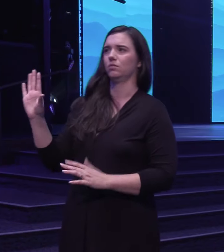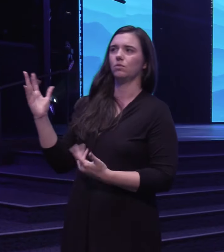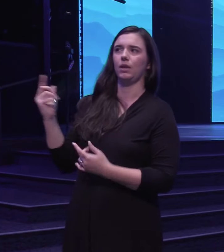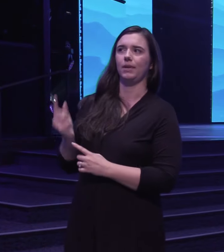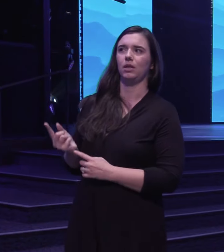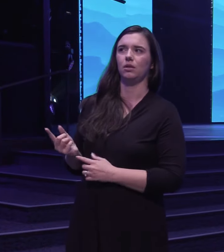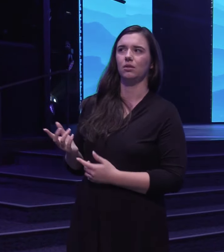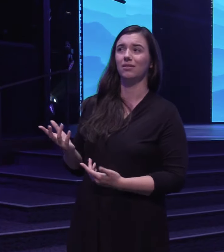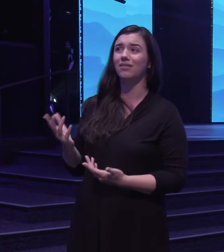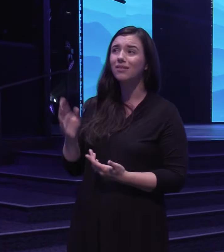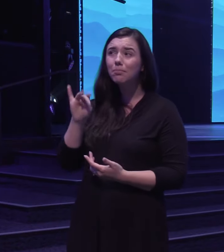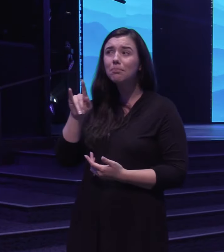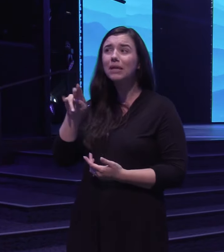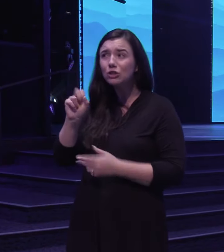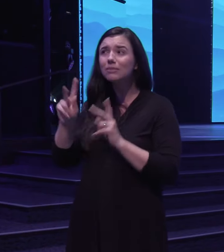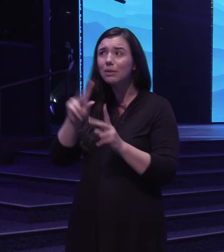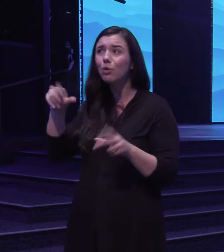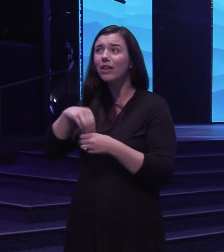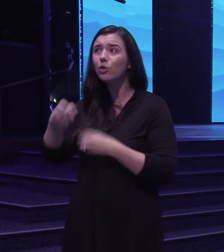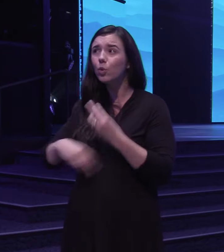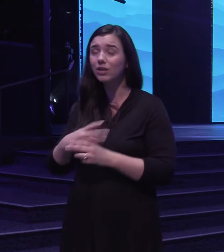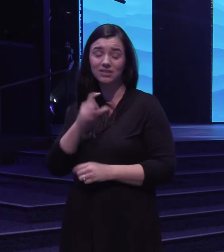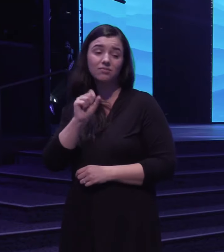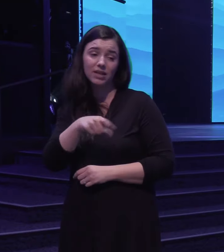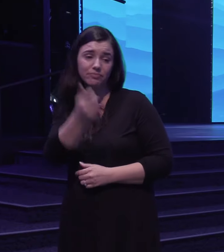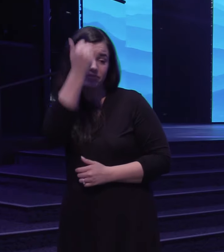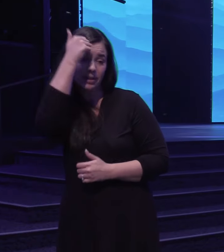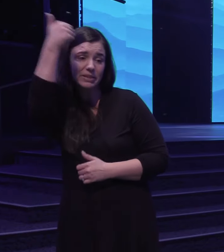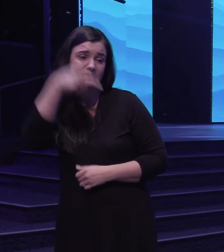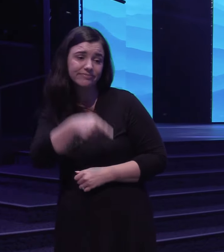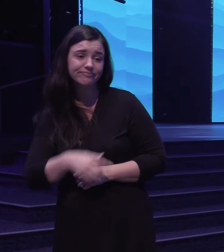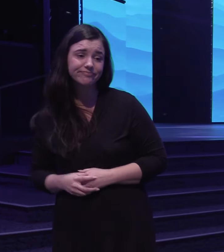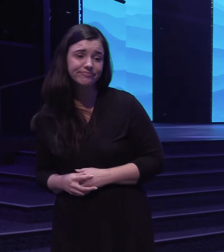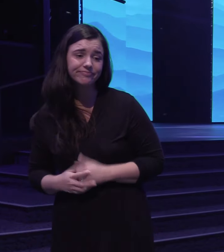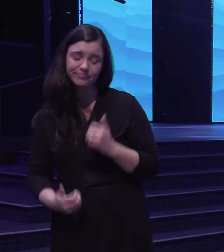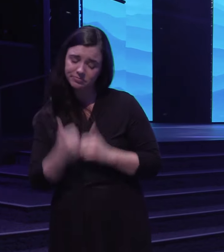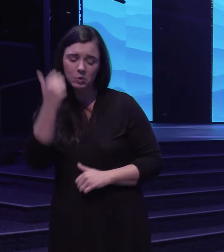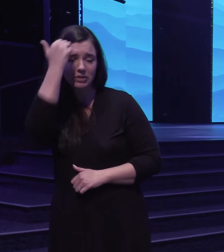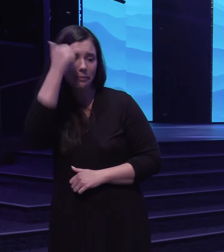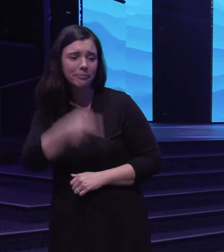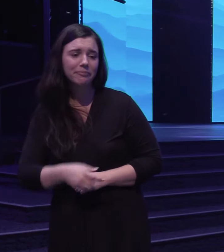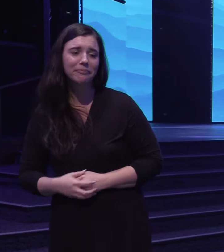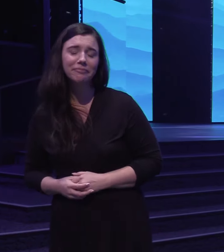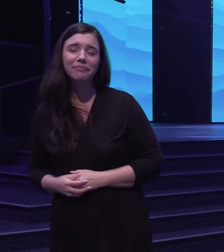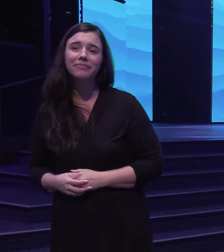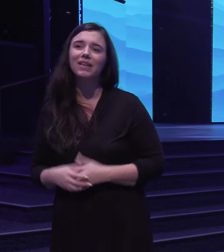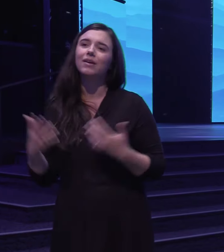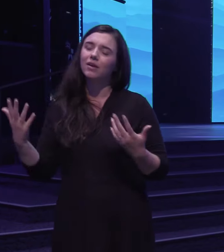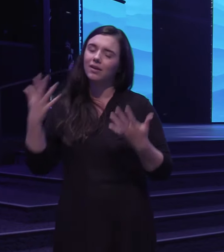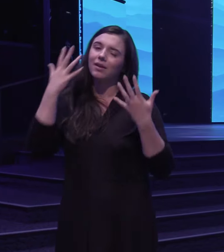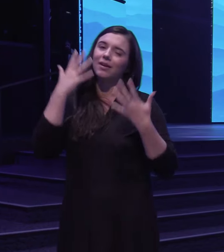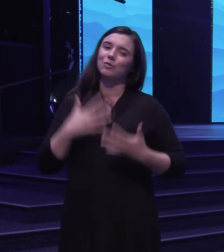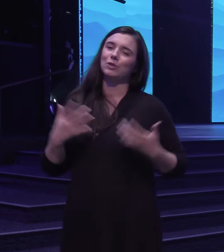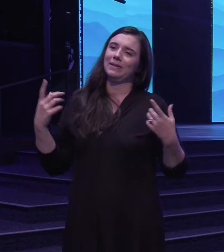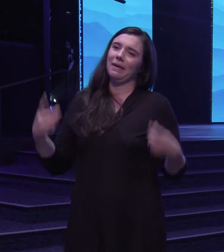minute. There are billions of people in the world. And they said, yep, and you're the dumbest one. Well,